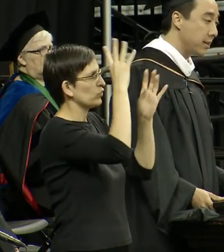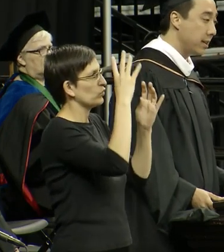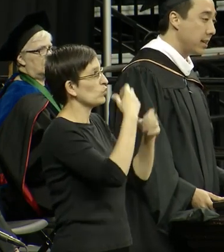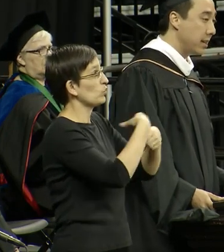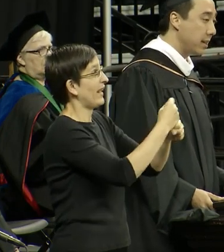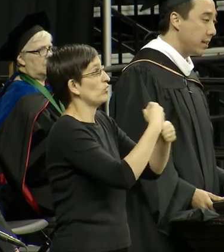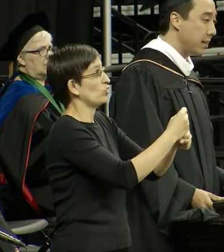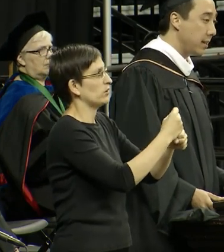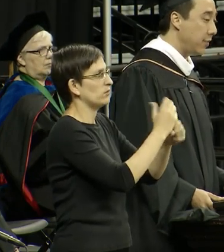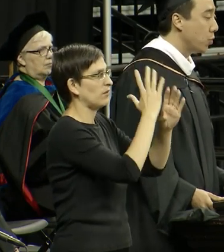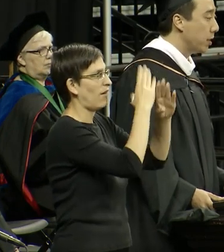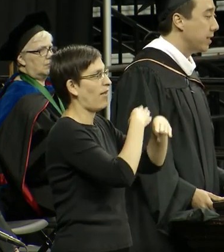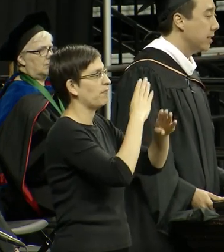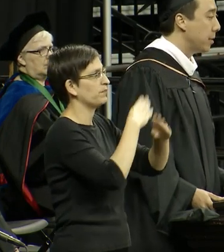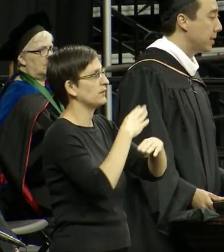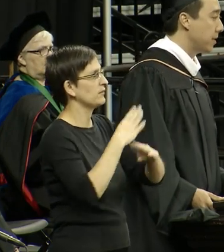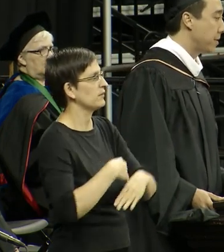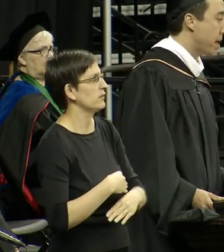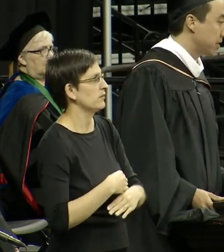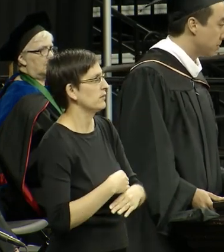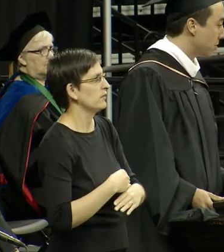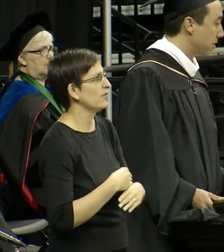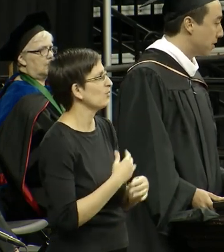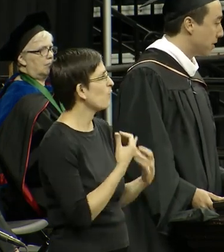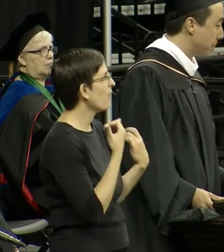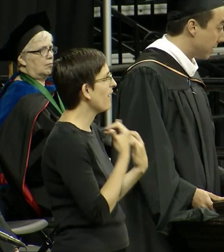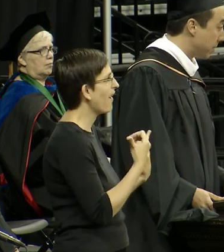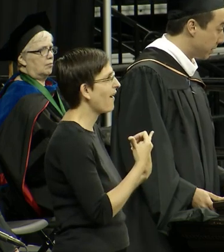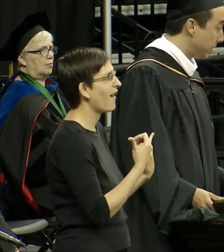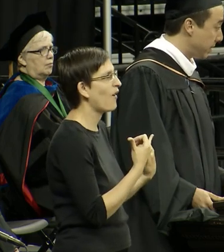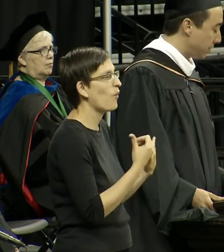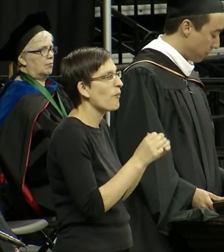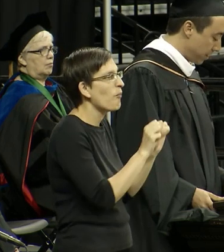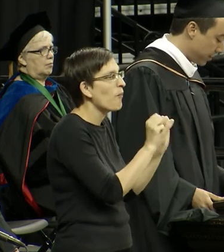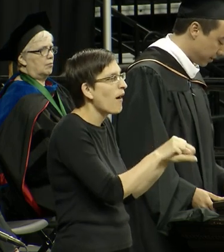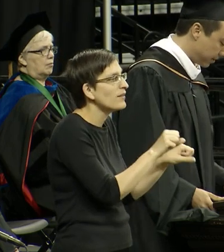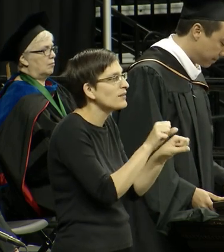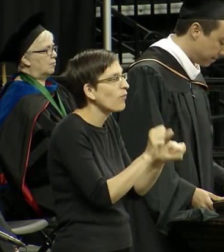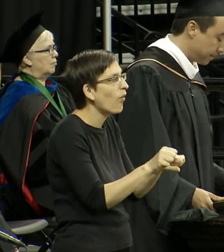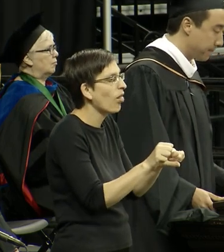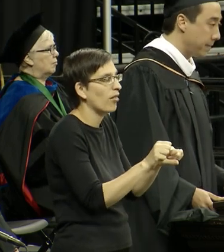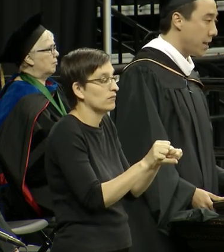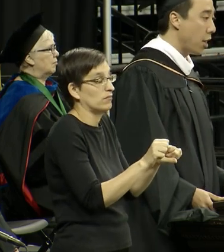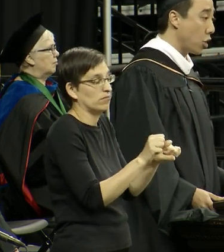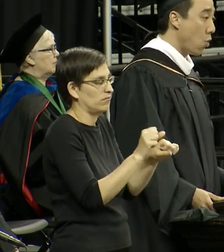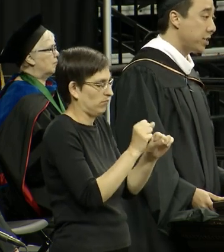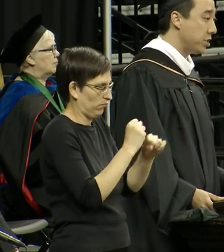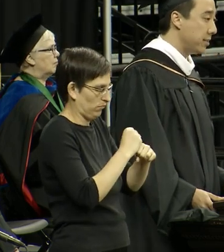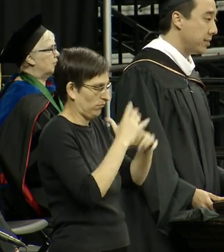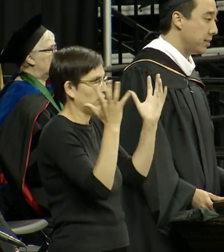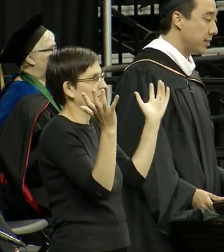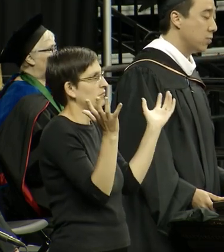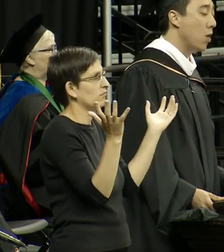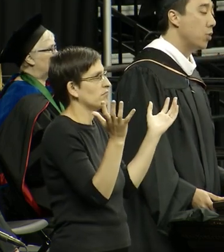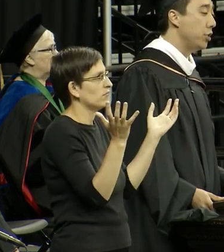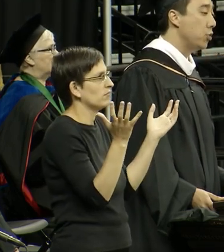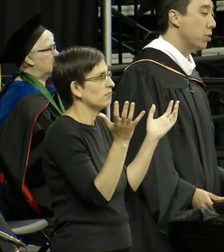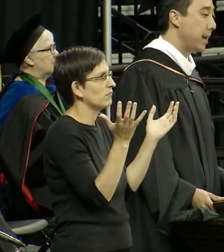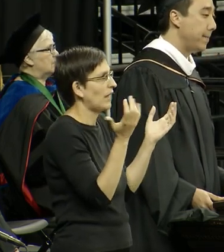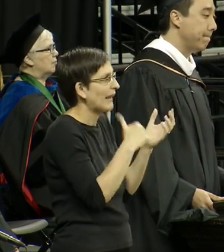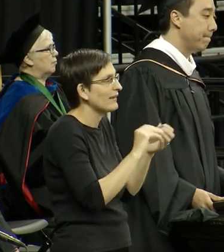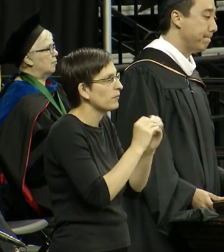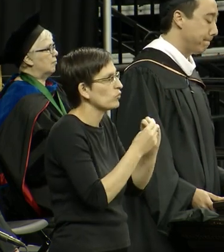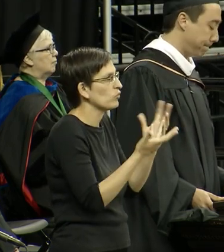now, even within the limits of the possible, the possibilities are limitless. The question is, what will